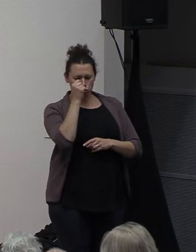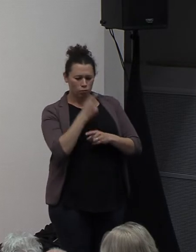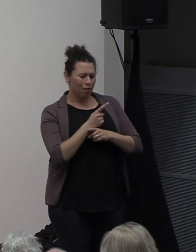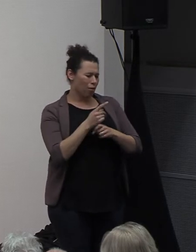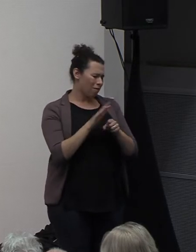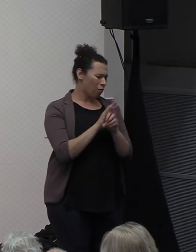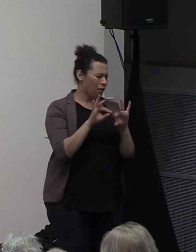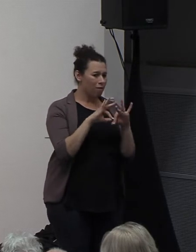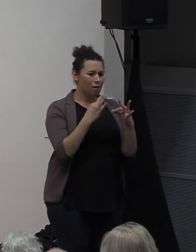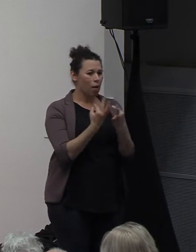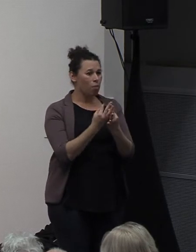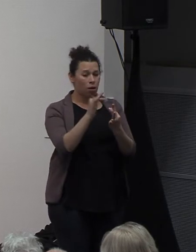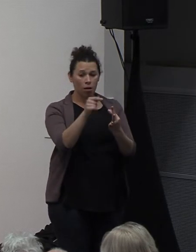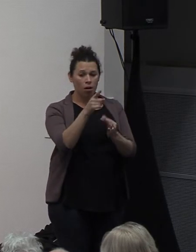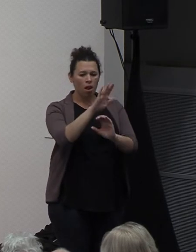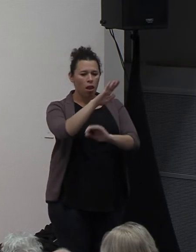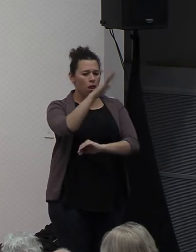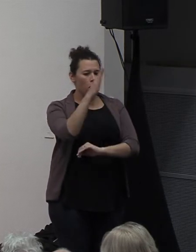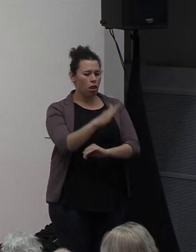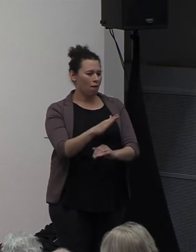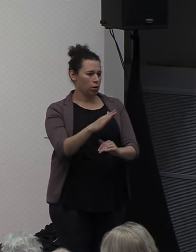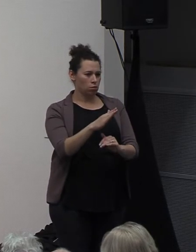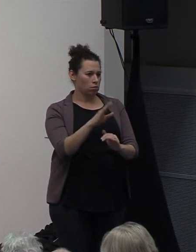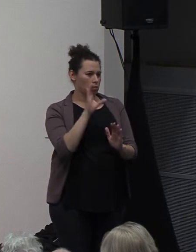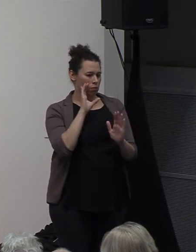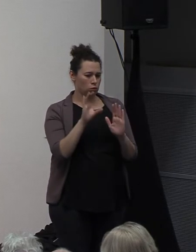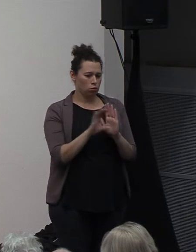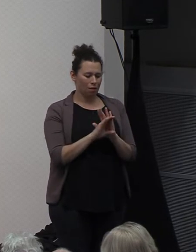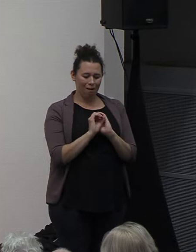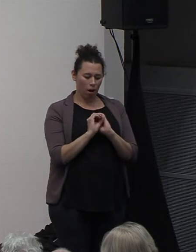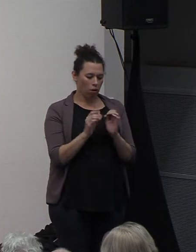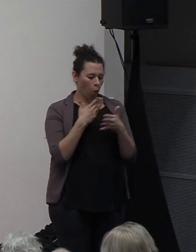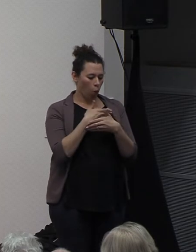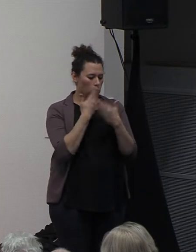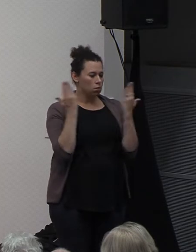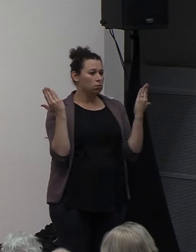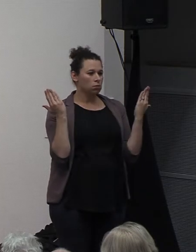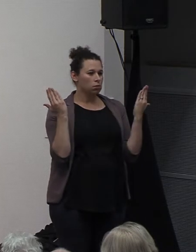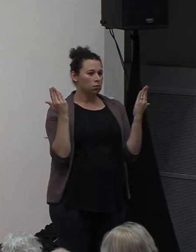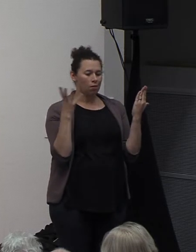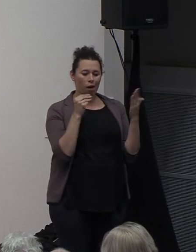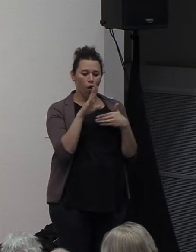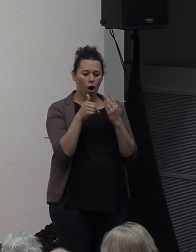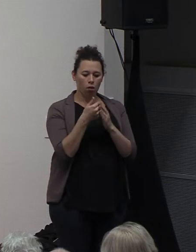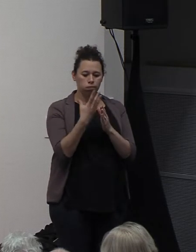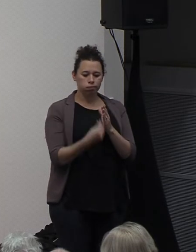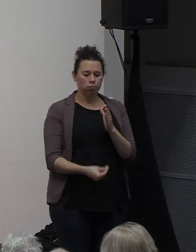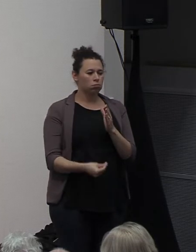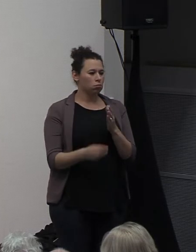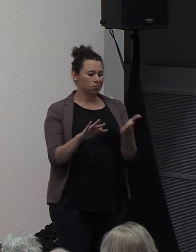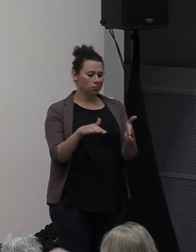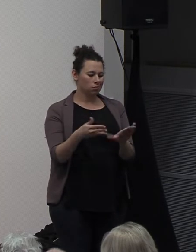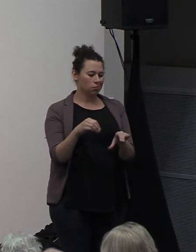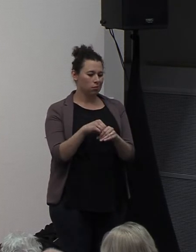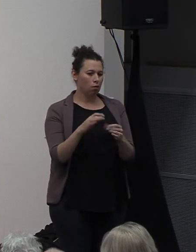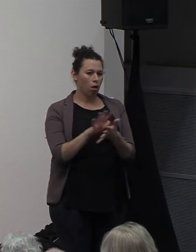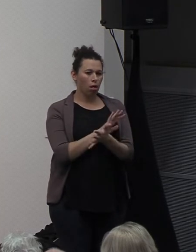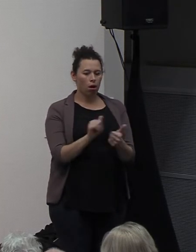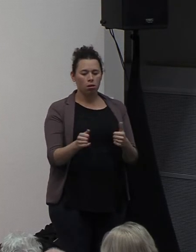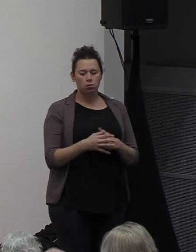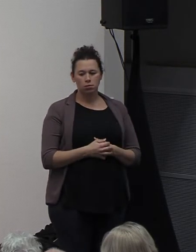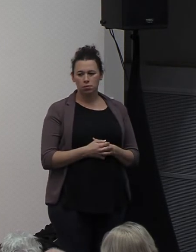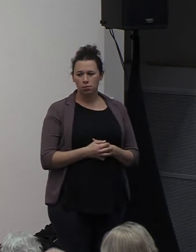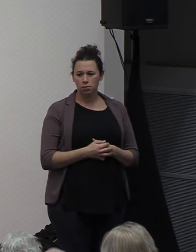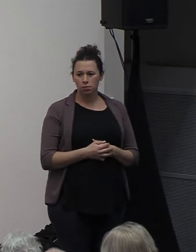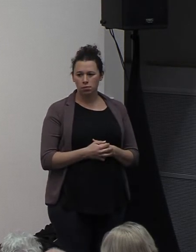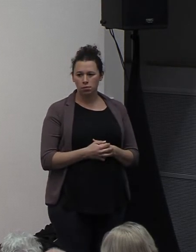entire families, all of whom perished in the Holocaust. And beyond that, we imagine pictures of